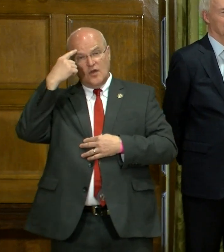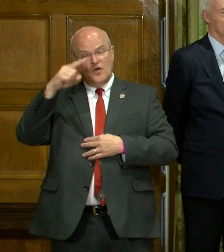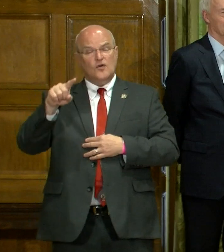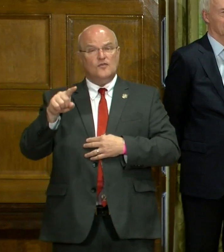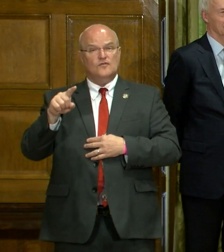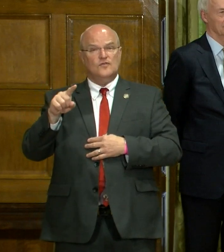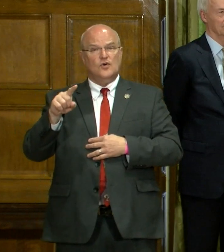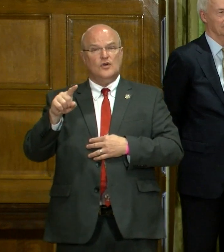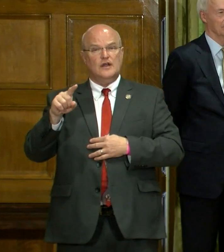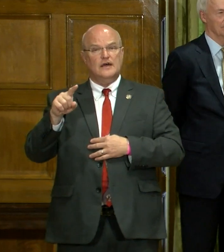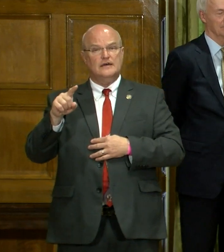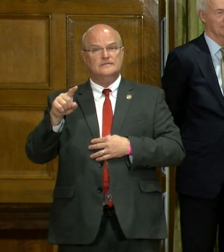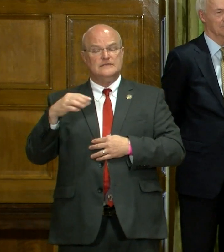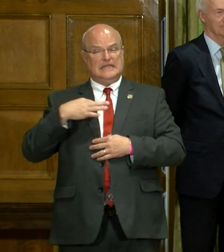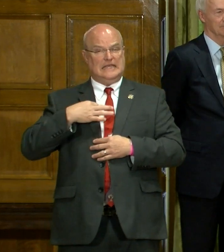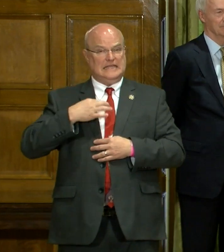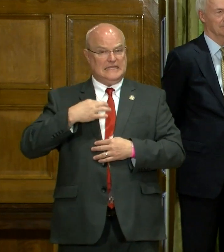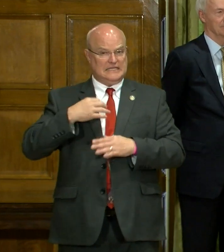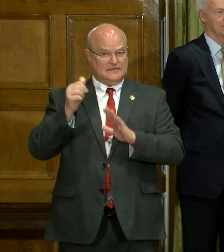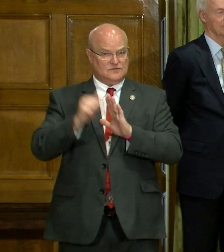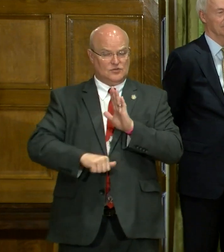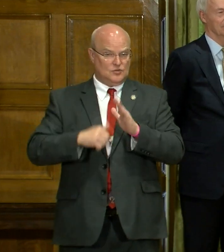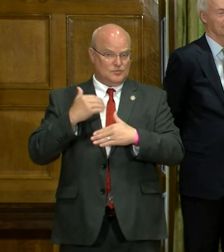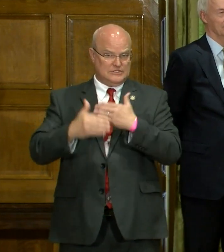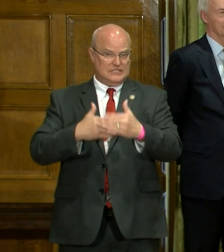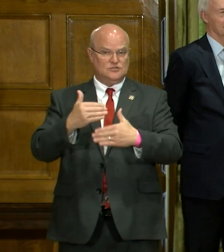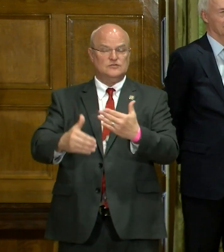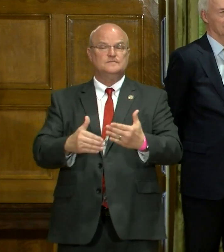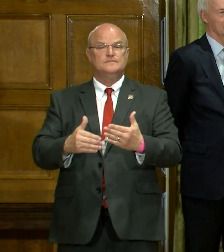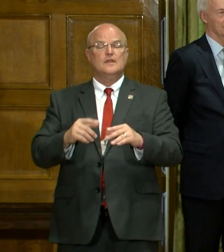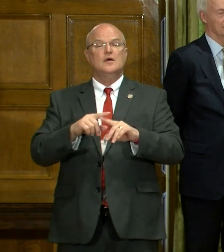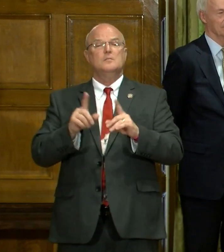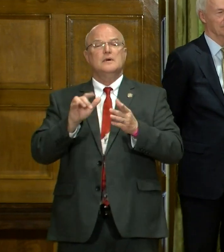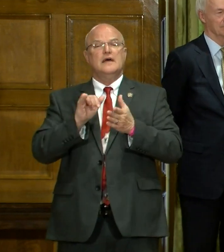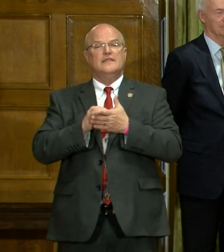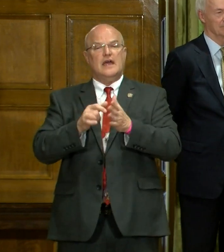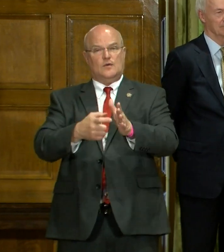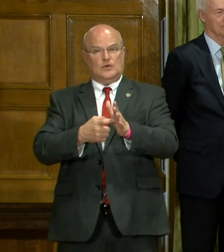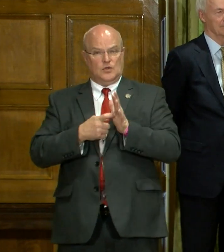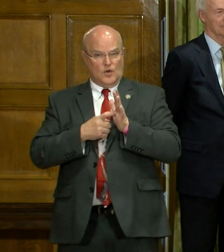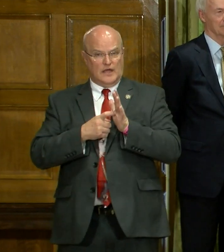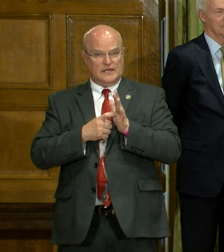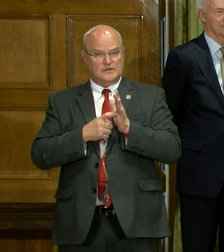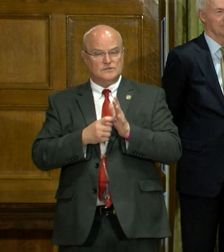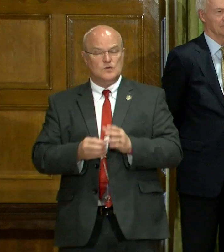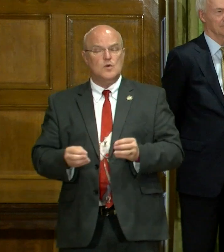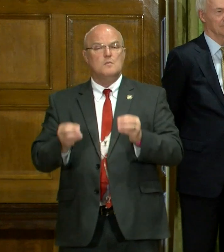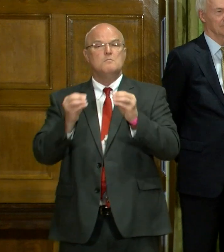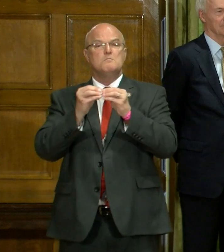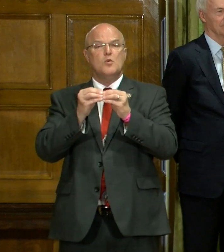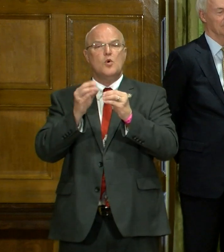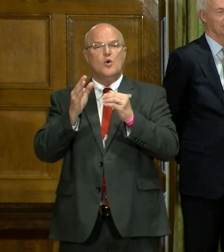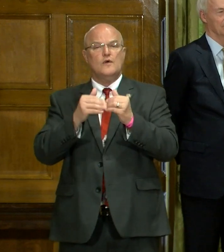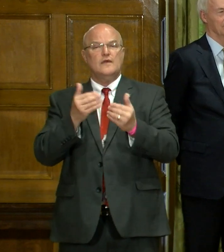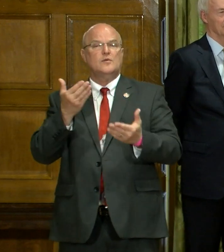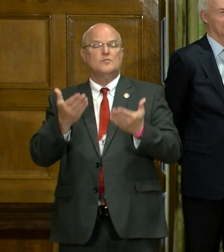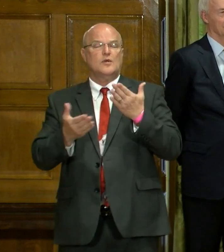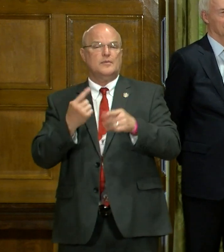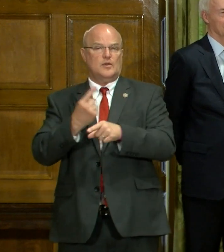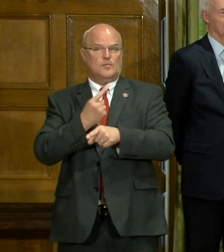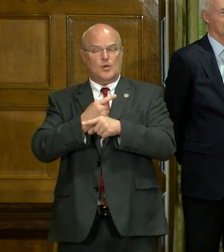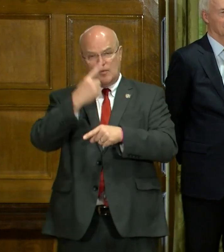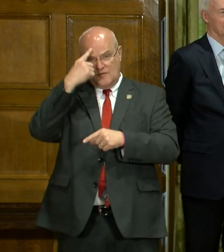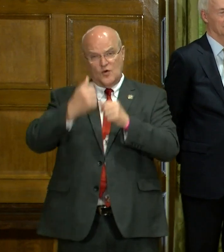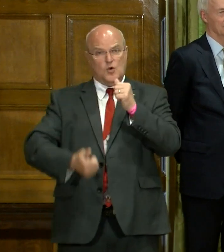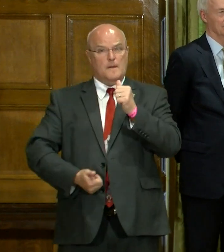for elective surgical procedures, but that requires more than would probably be